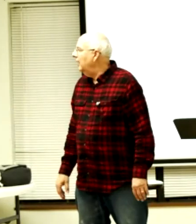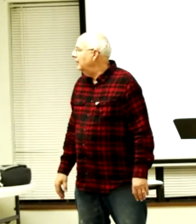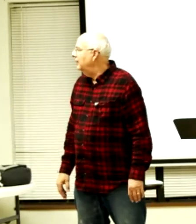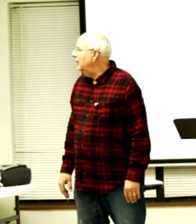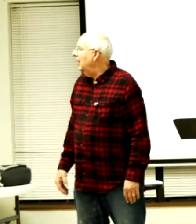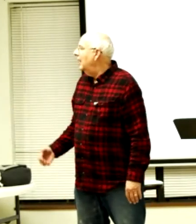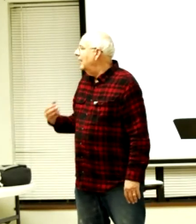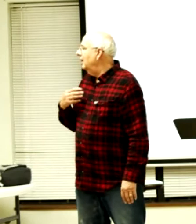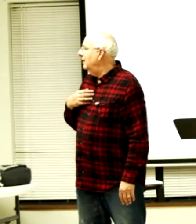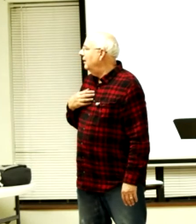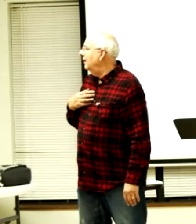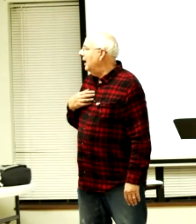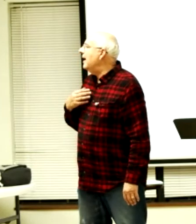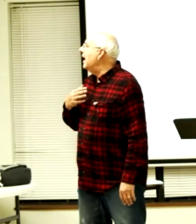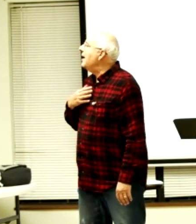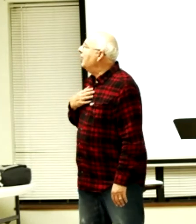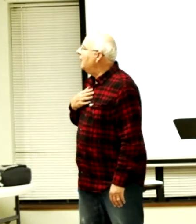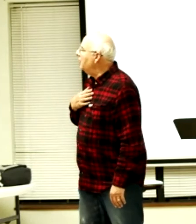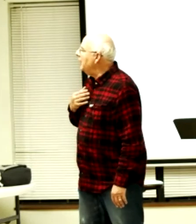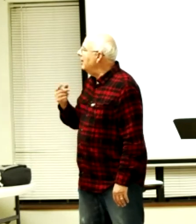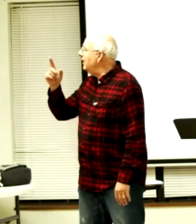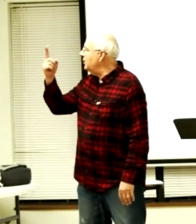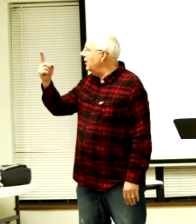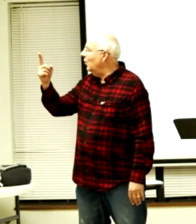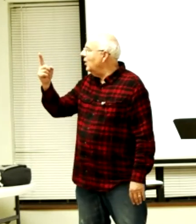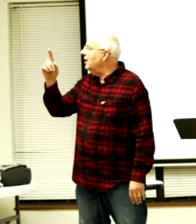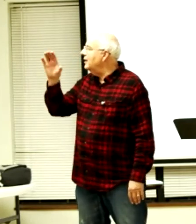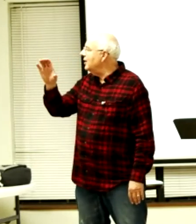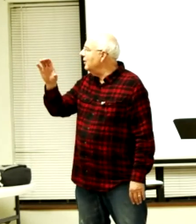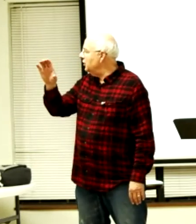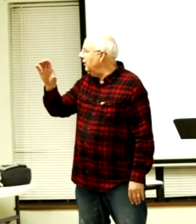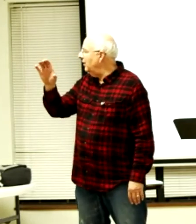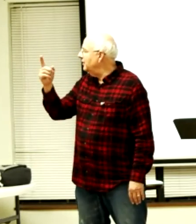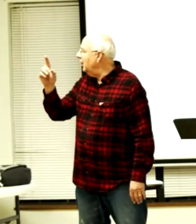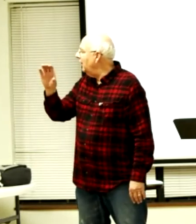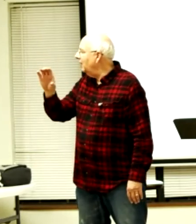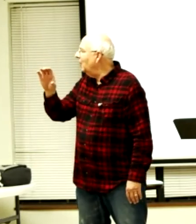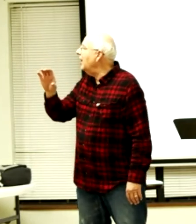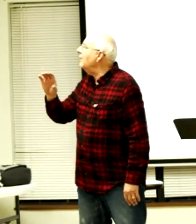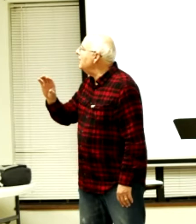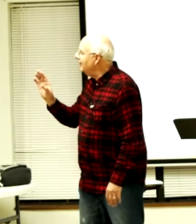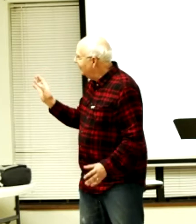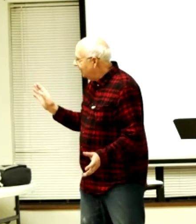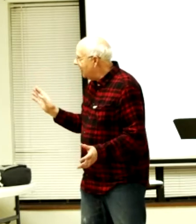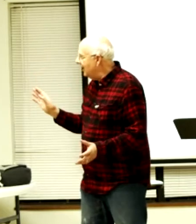How I associated that. I prefer to think of it as doing the 1, 0, 0. So Okay. whatever That's again,